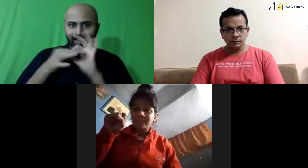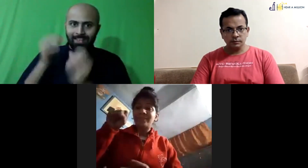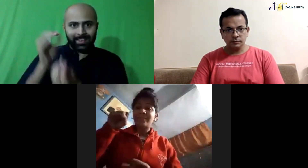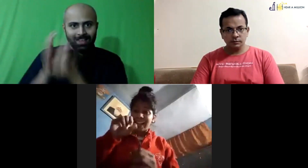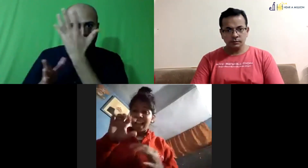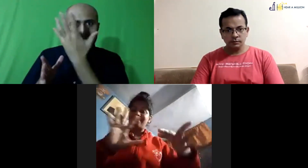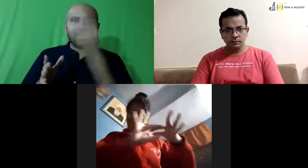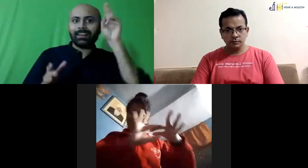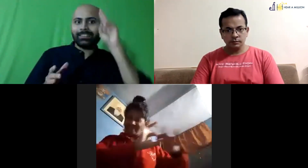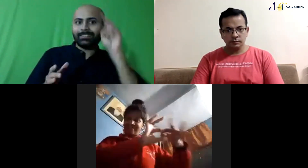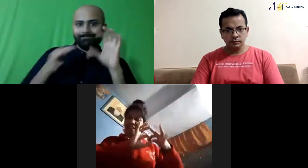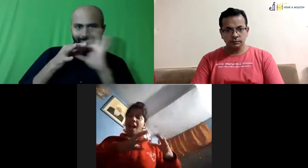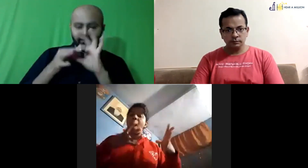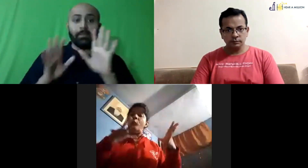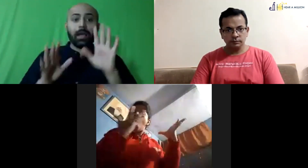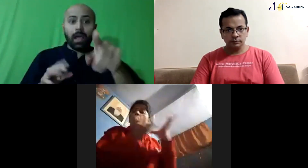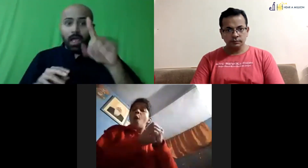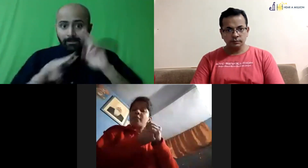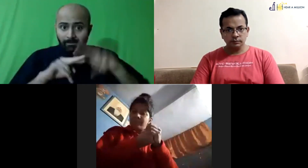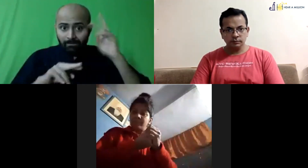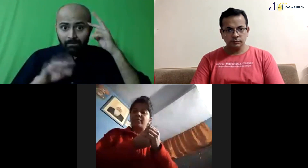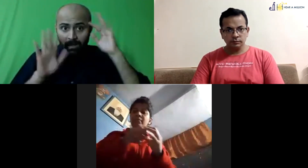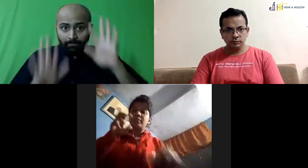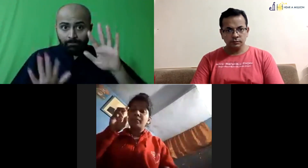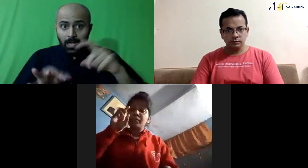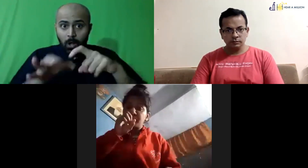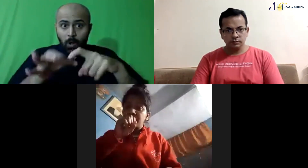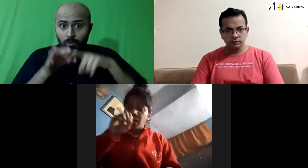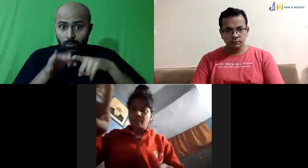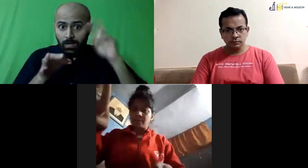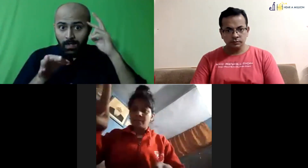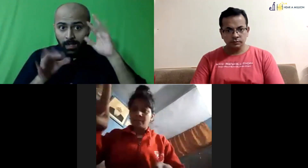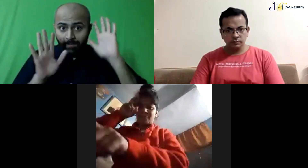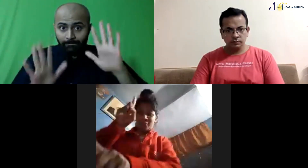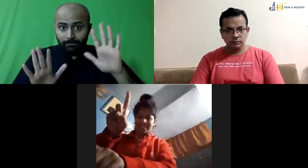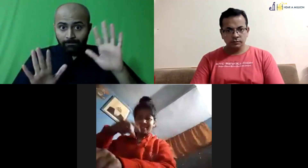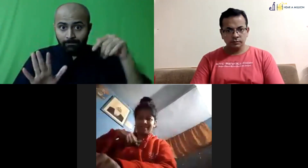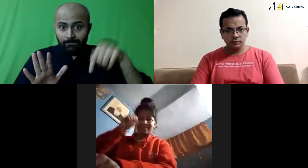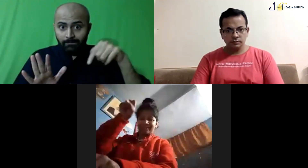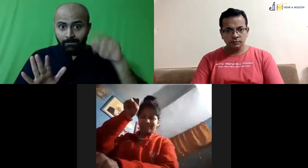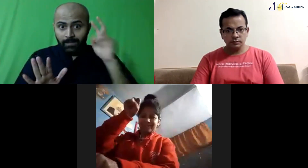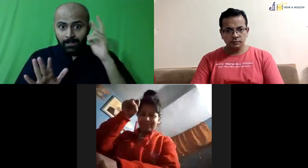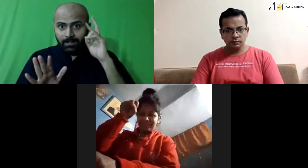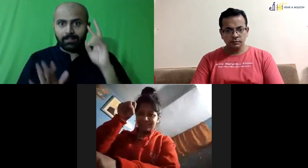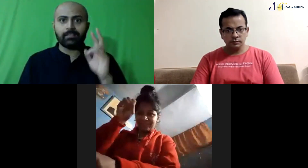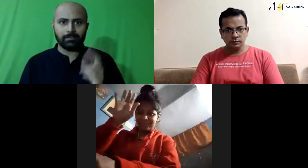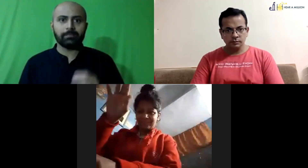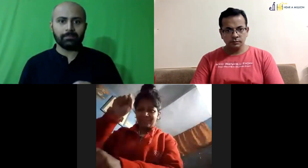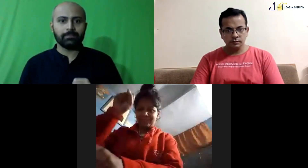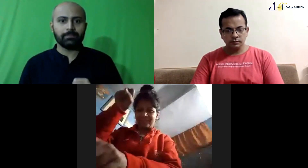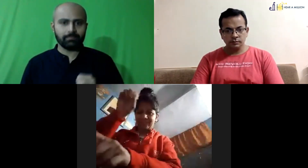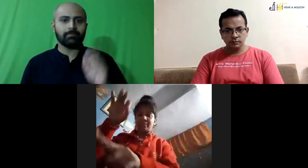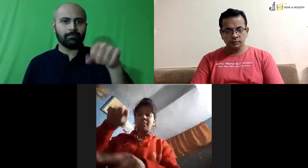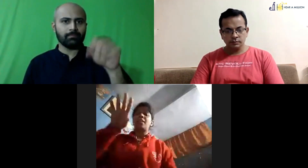right. We have to support the other disability too. We should have the association. Do you have any doubt? Do you have any question? Yes,